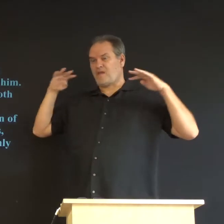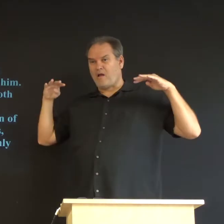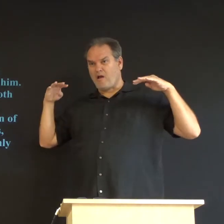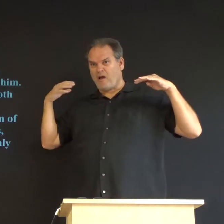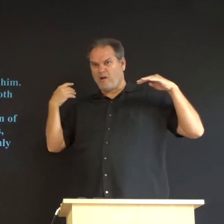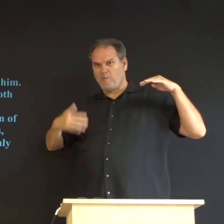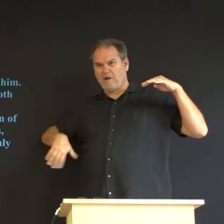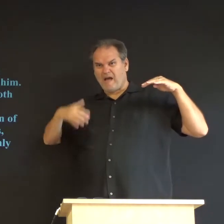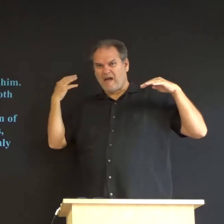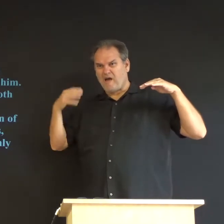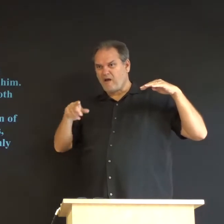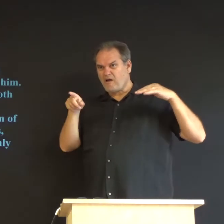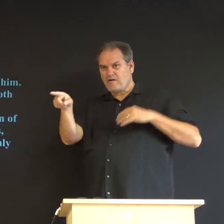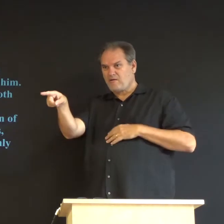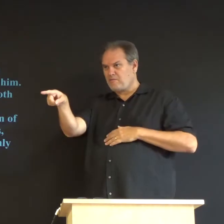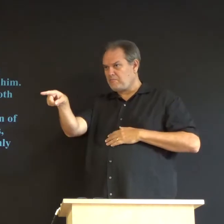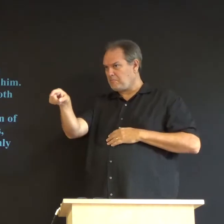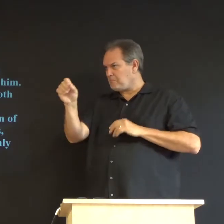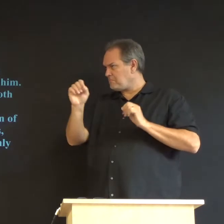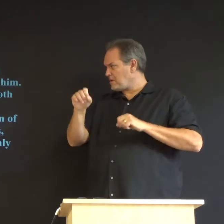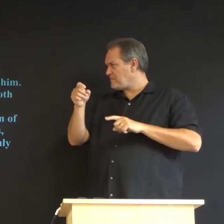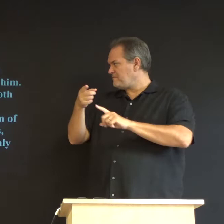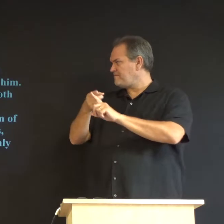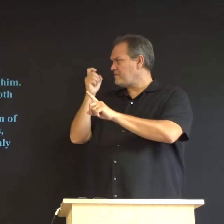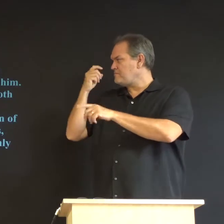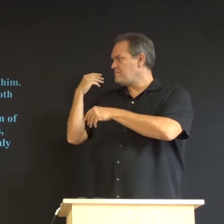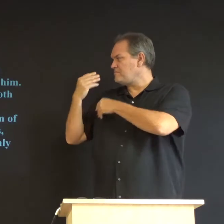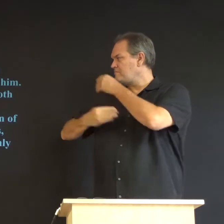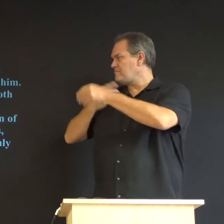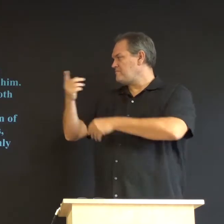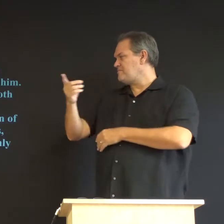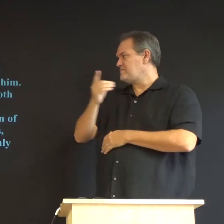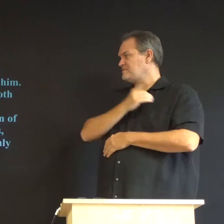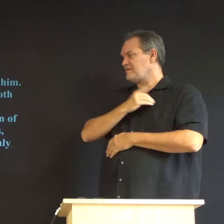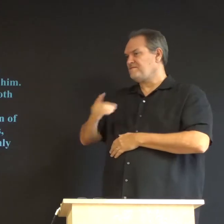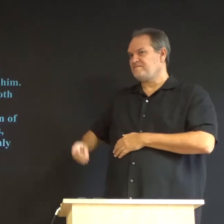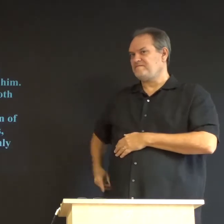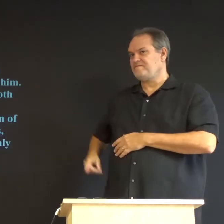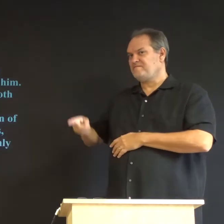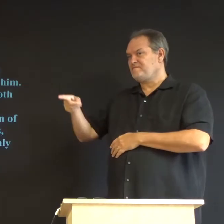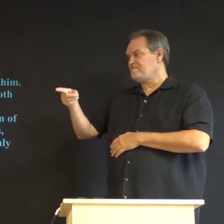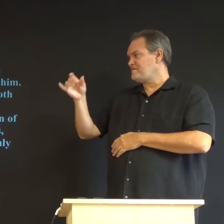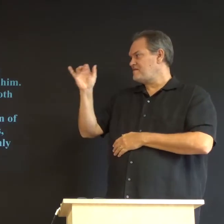All of the crowds were astounded and said, could this be the son of David?